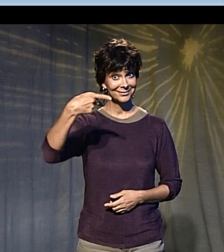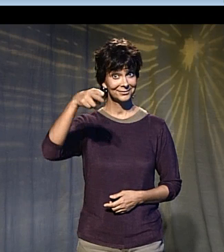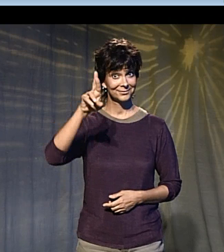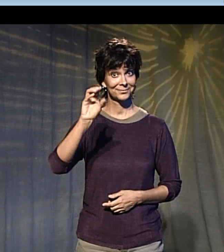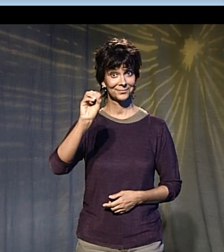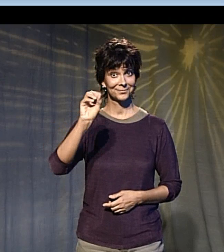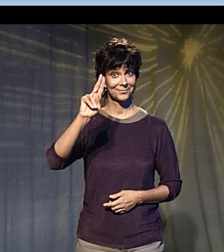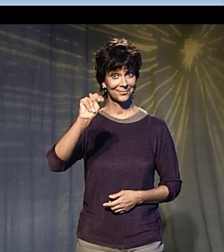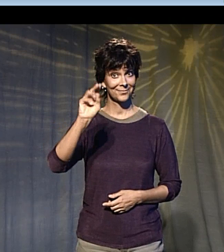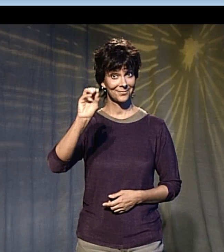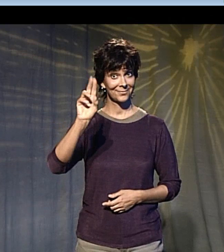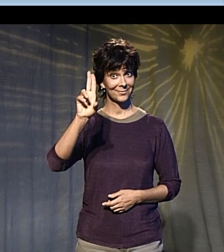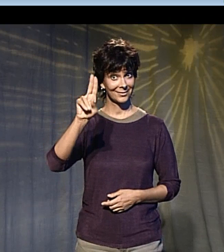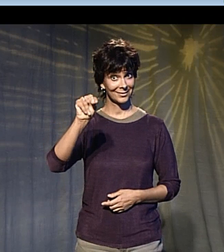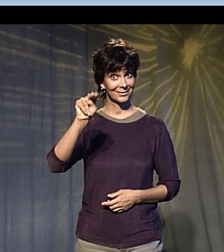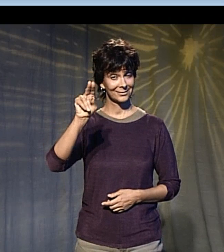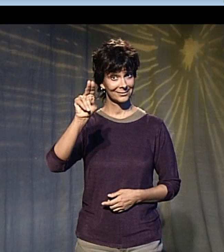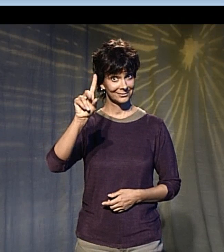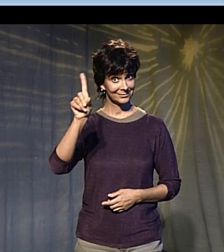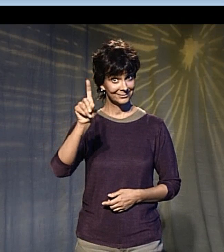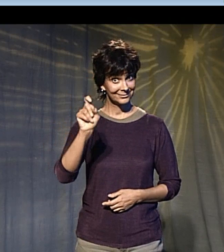Do you understand what pronouns are?